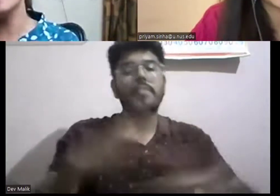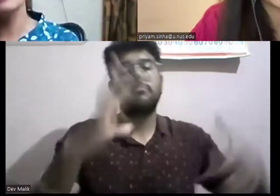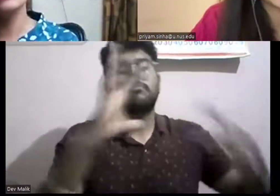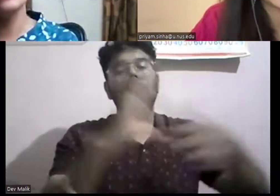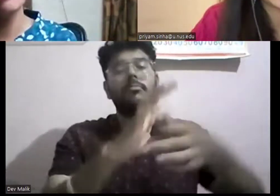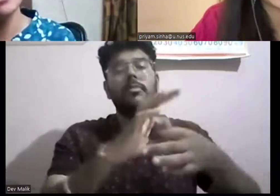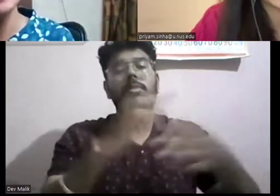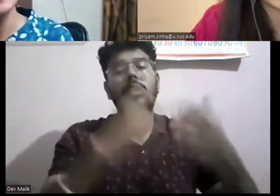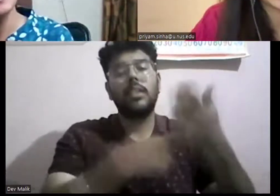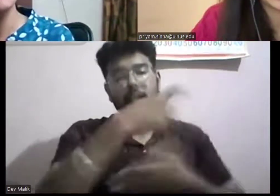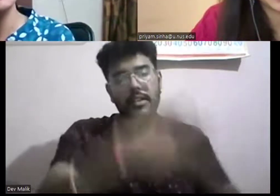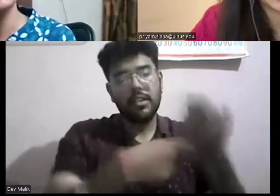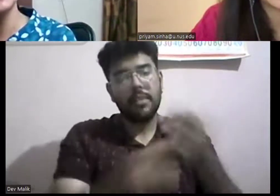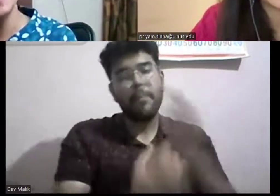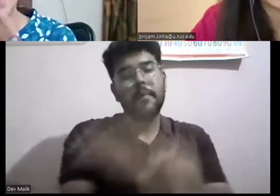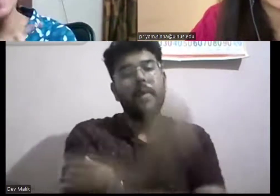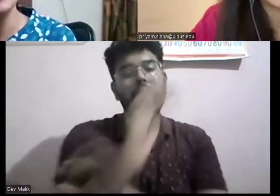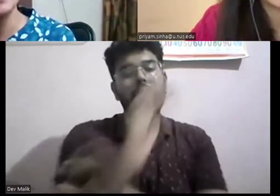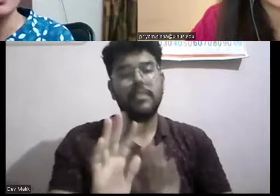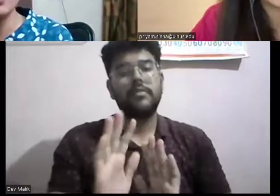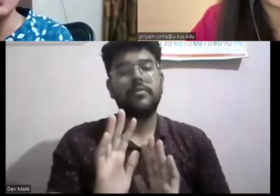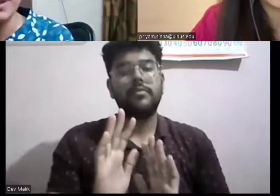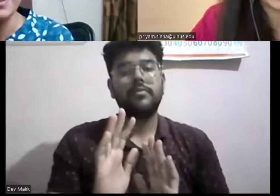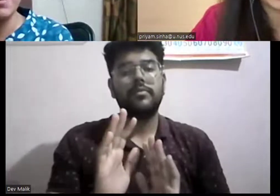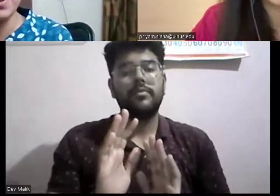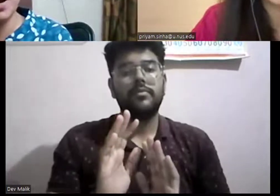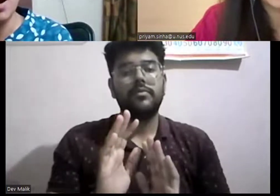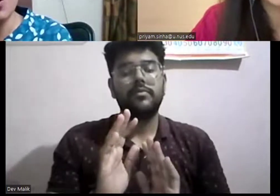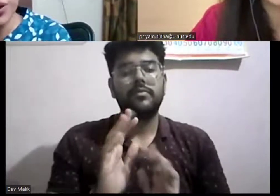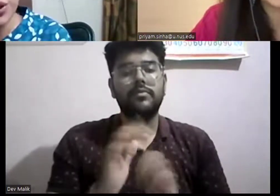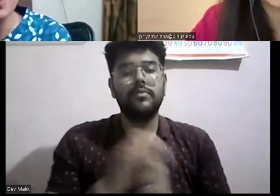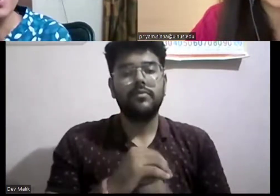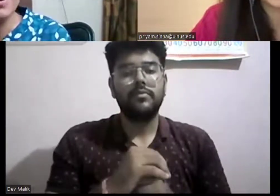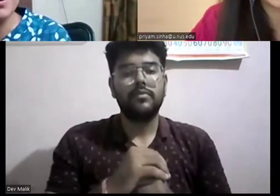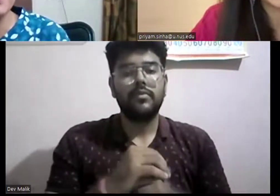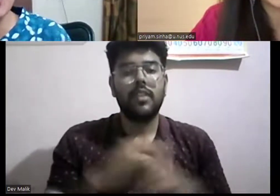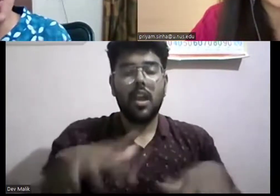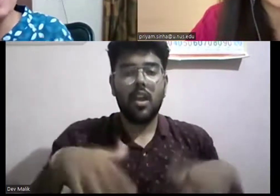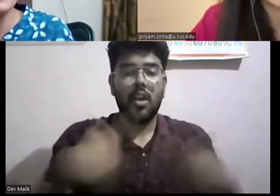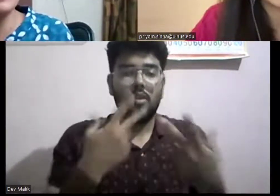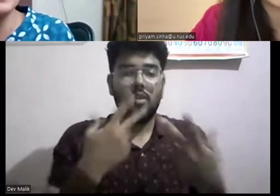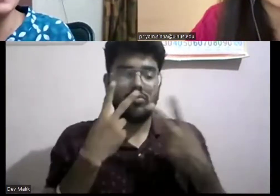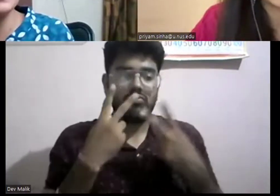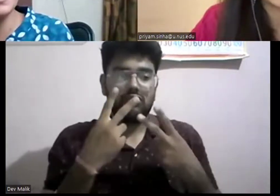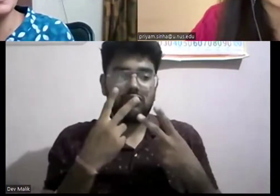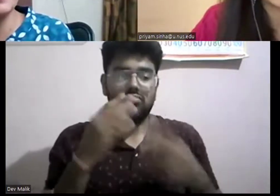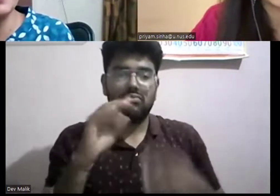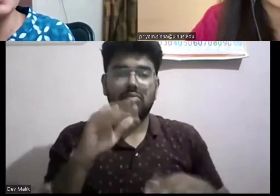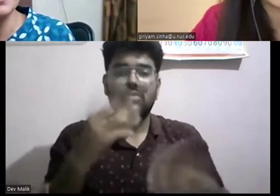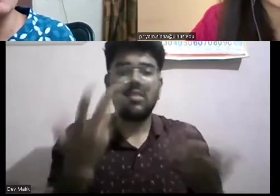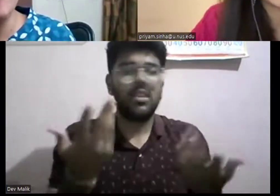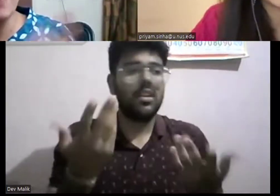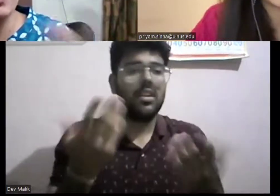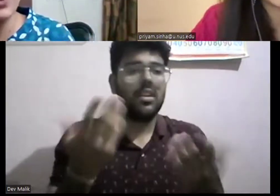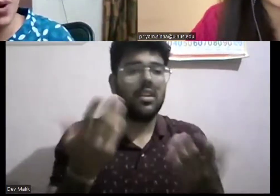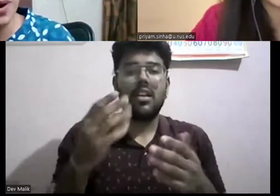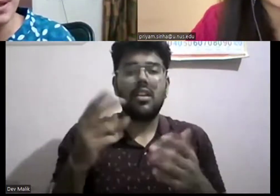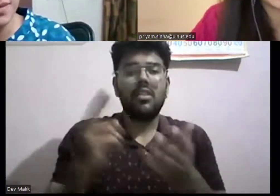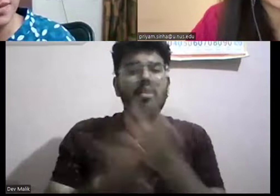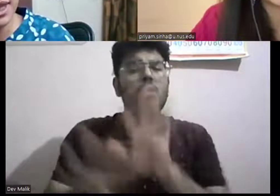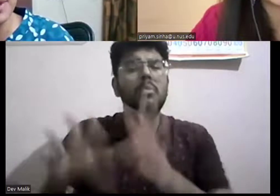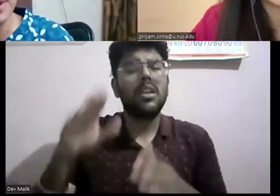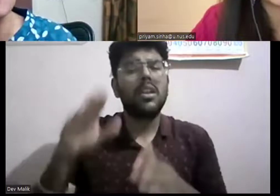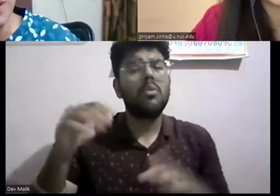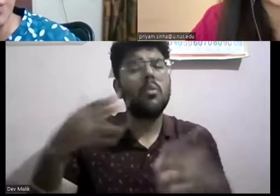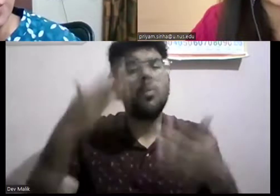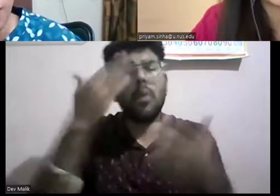at disability and ability in a relational concept. How would you call somebody abled? Why would you call